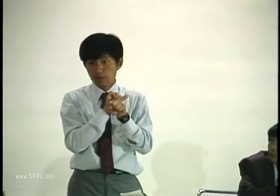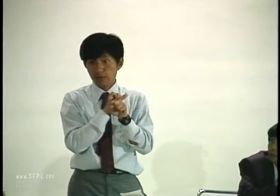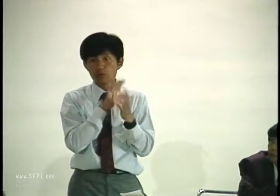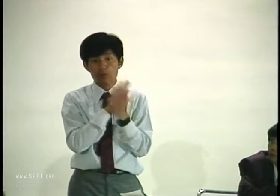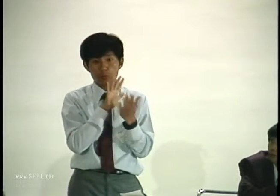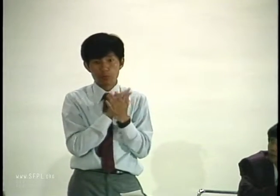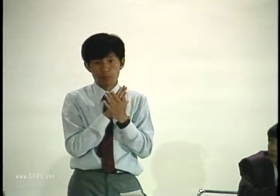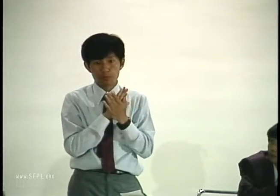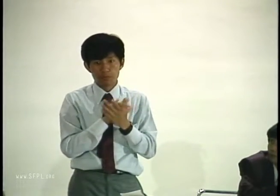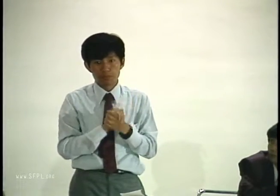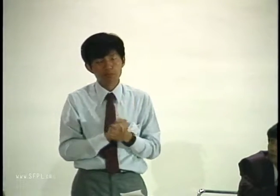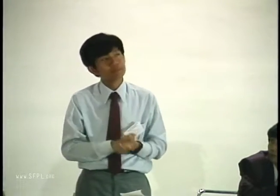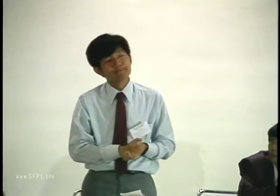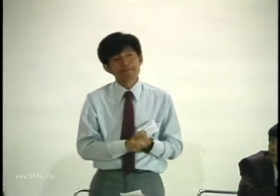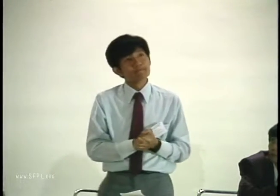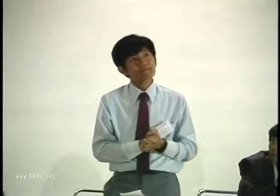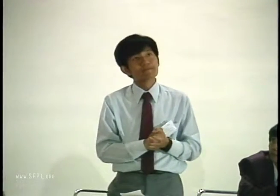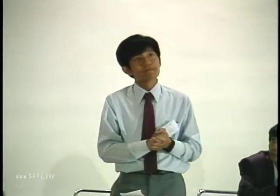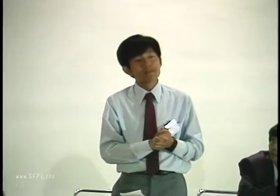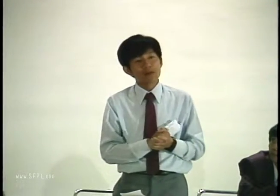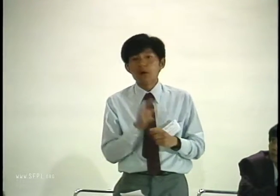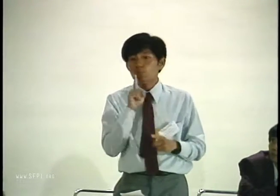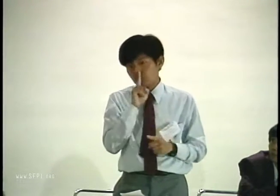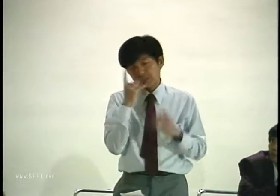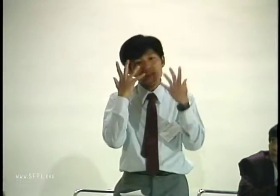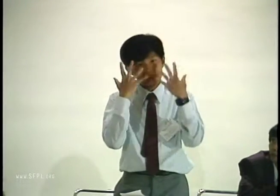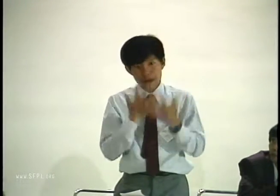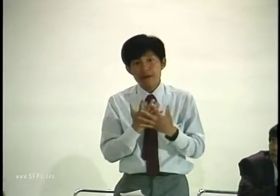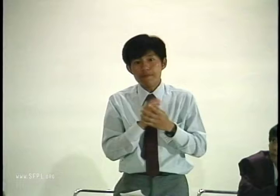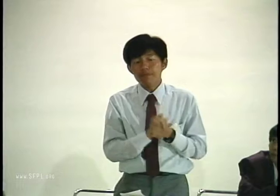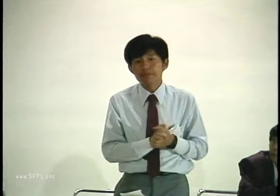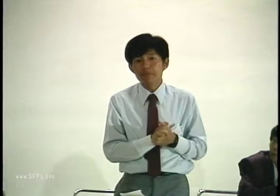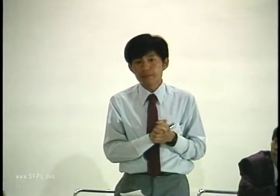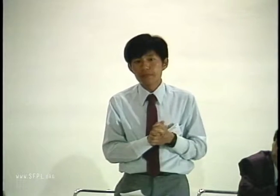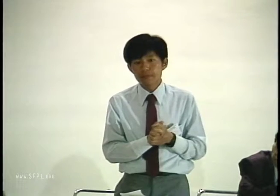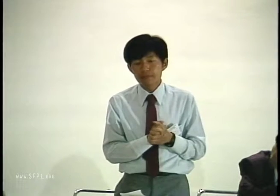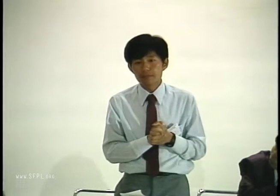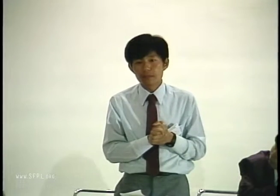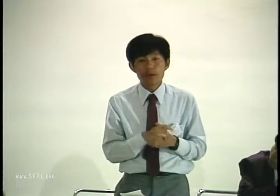And now I'm working at a school, and it's a very sad thing.